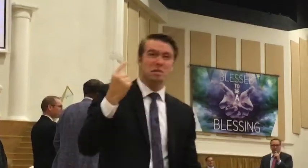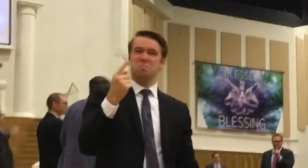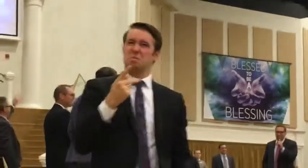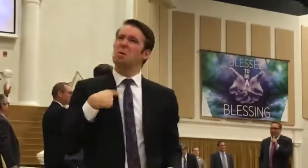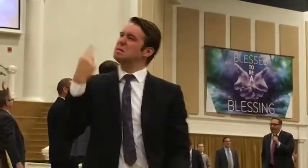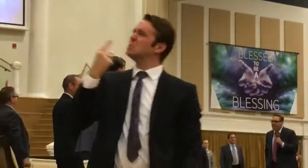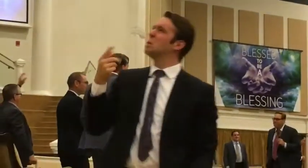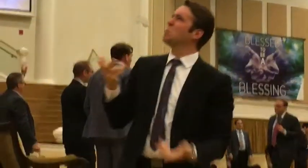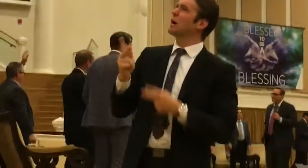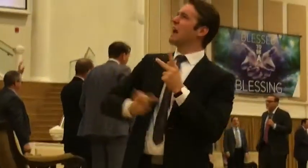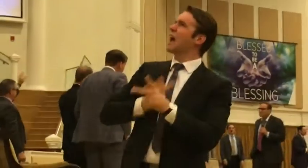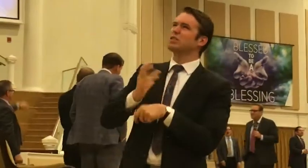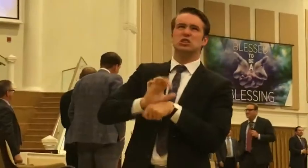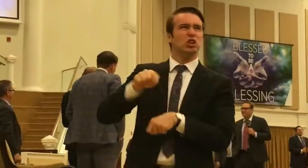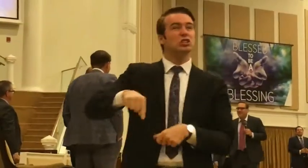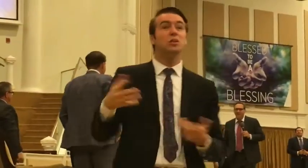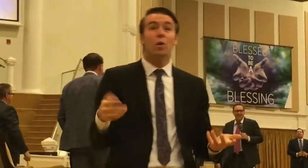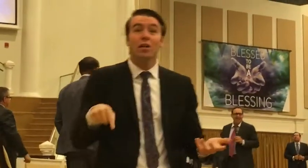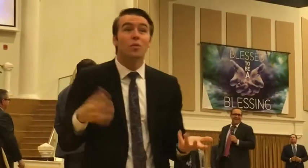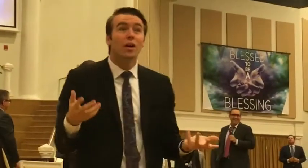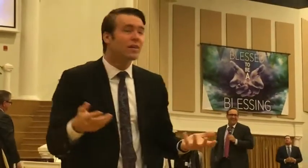Church this is tonight.